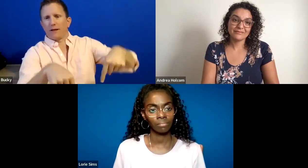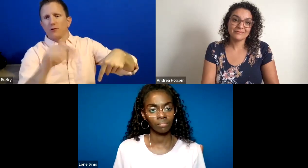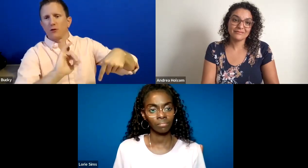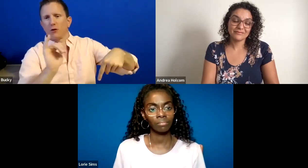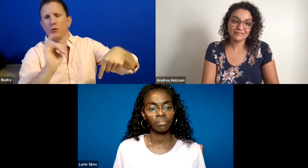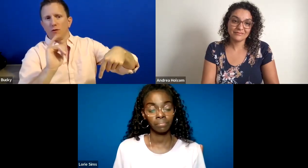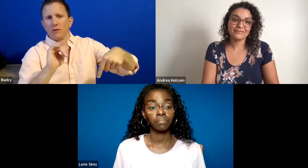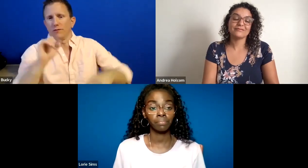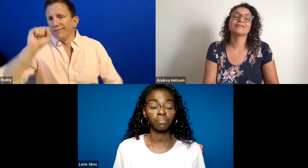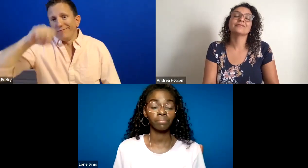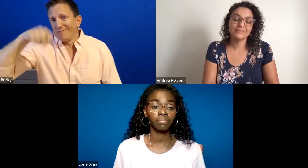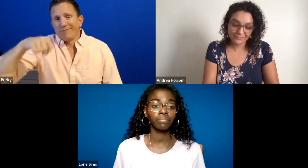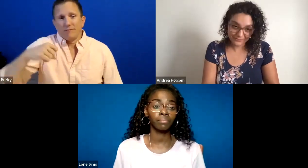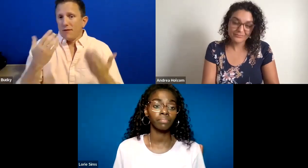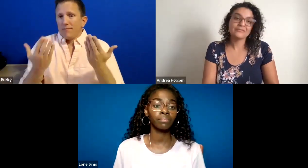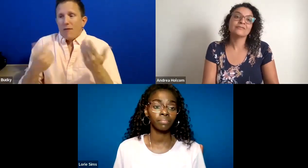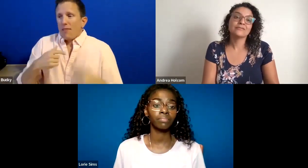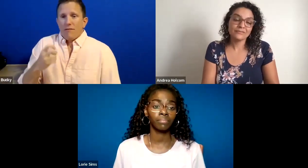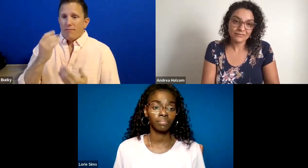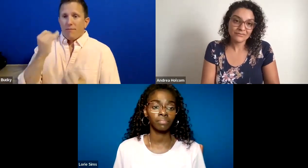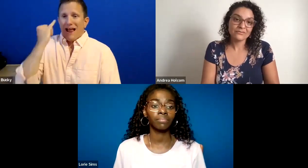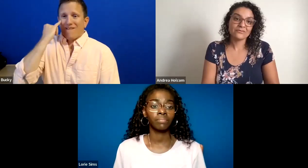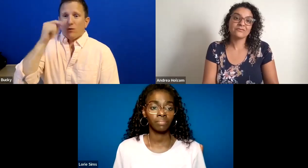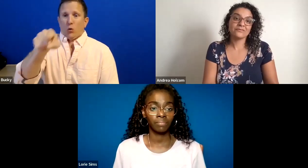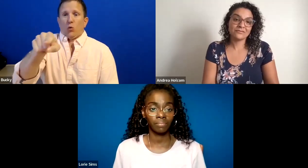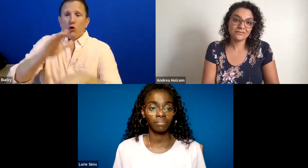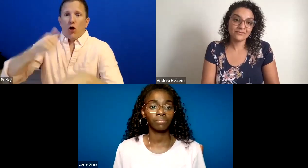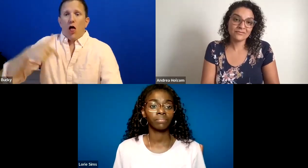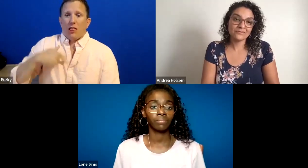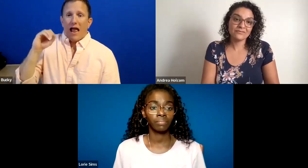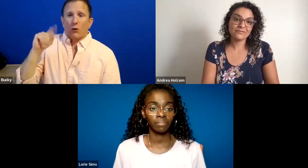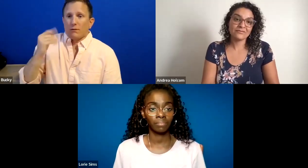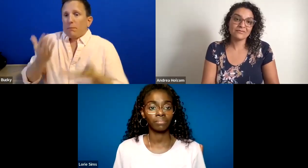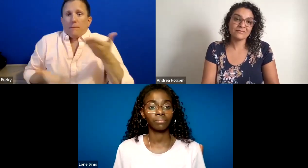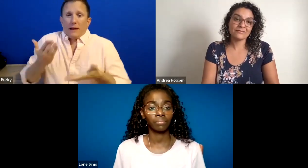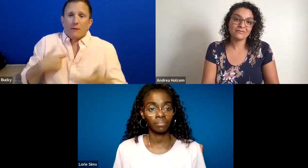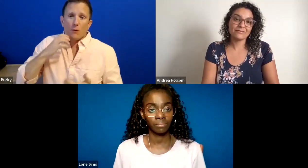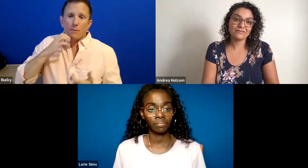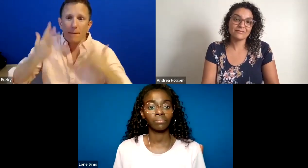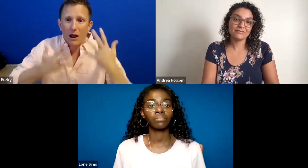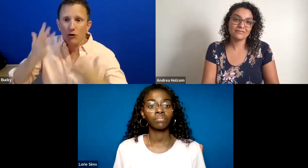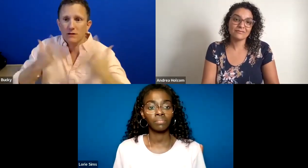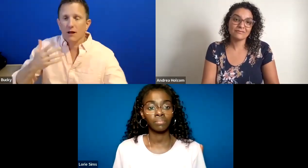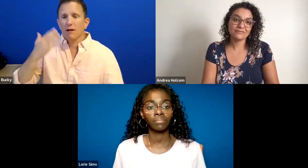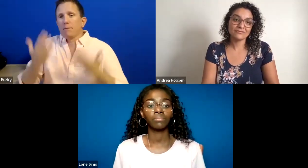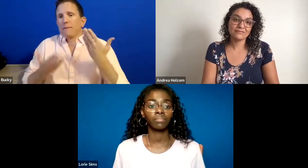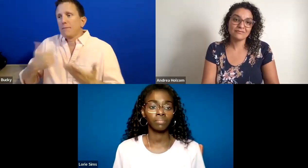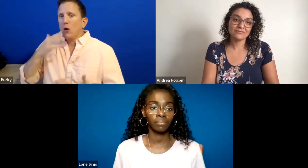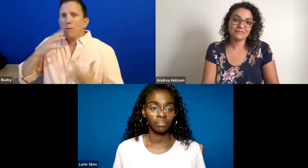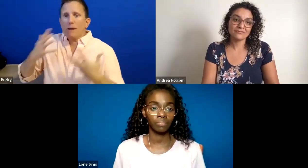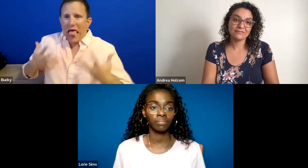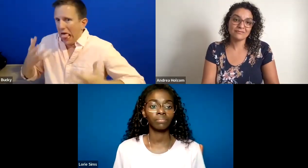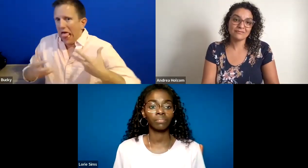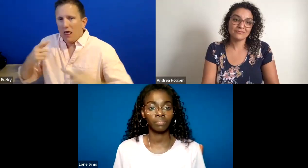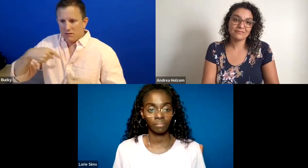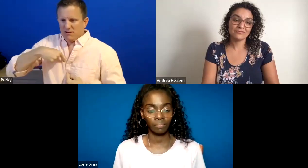out because we wanted other individuals to have this opportunity to learn from this situation as well. So if you call me out, there